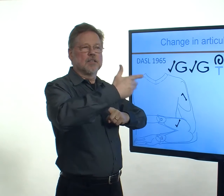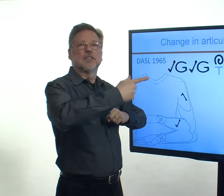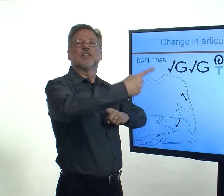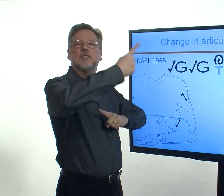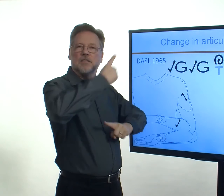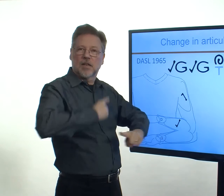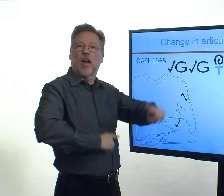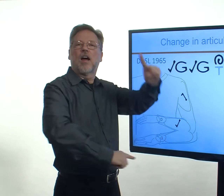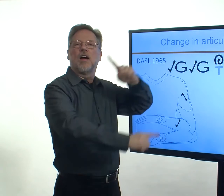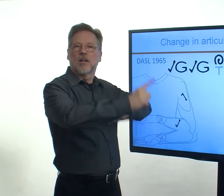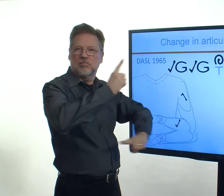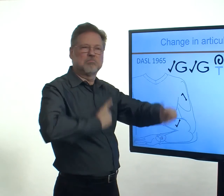movement.